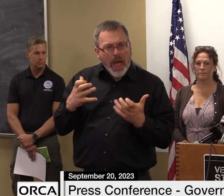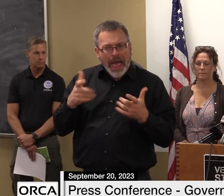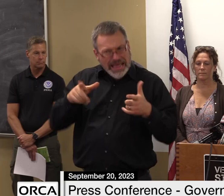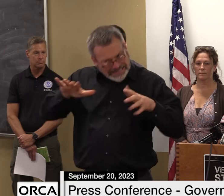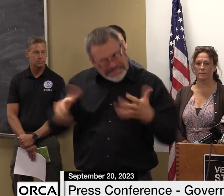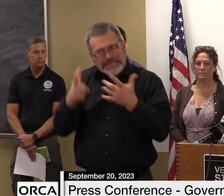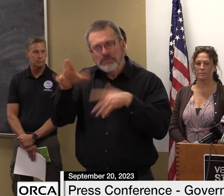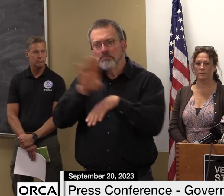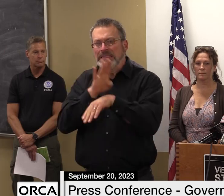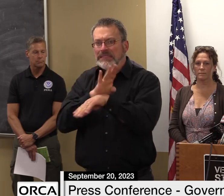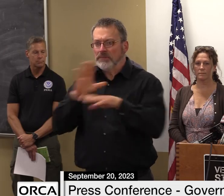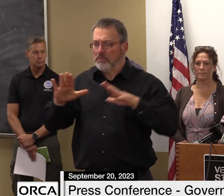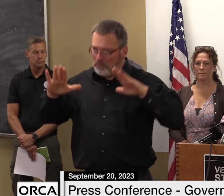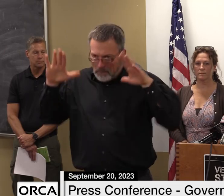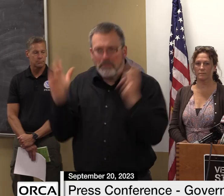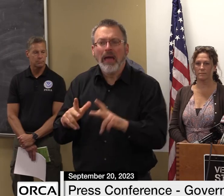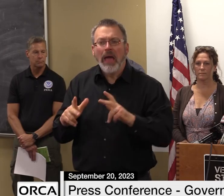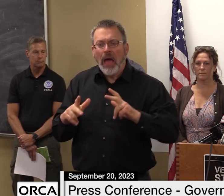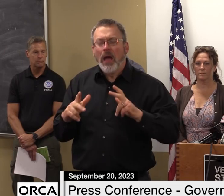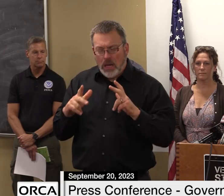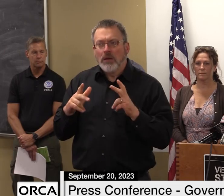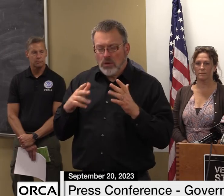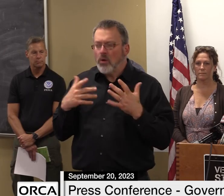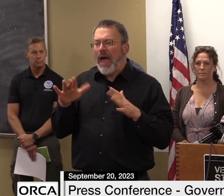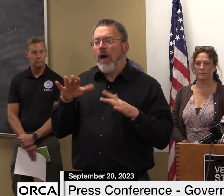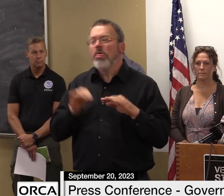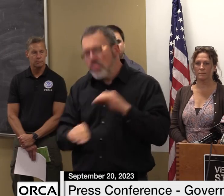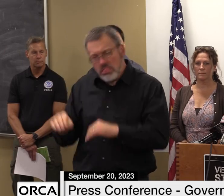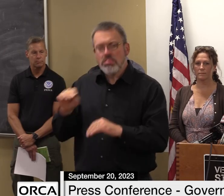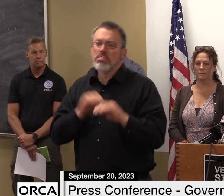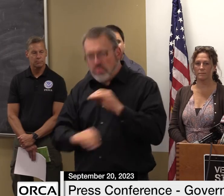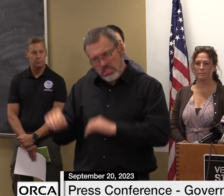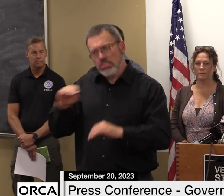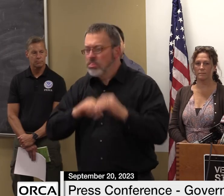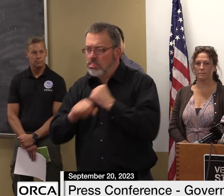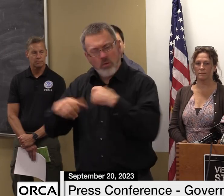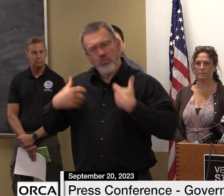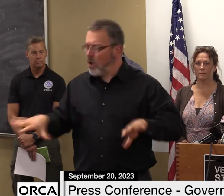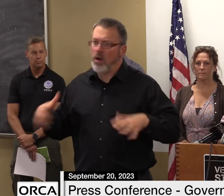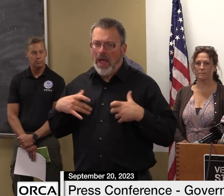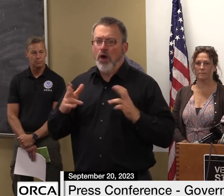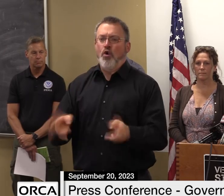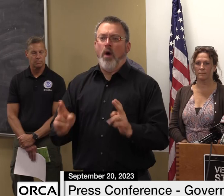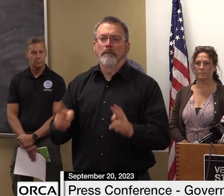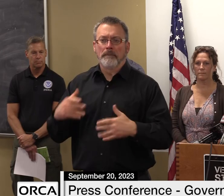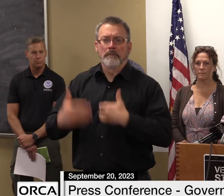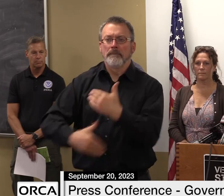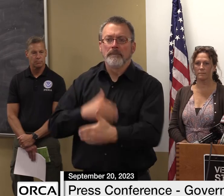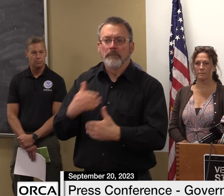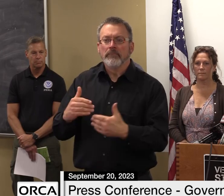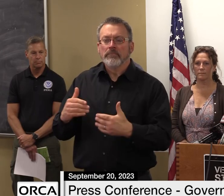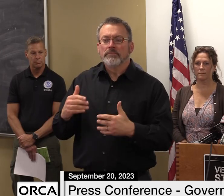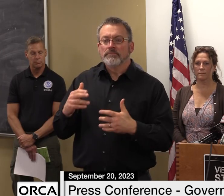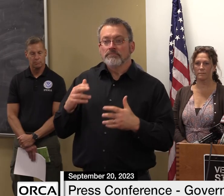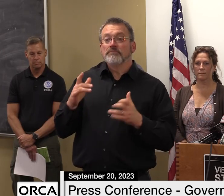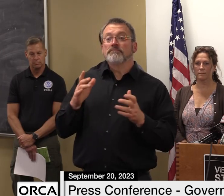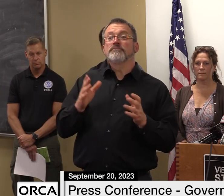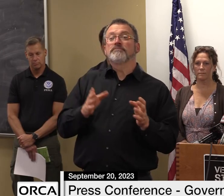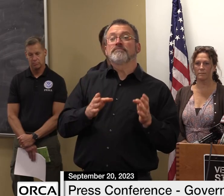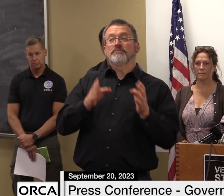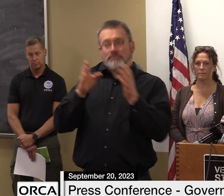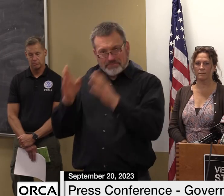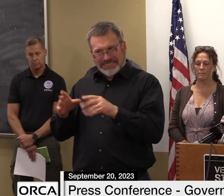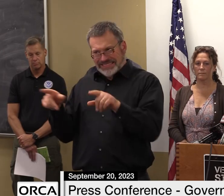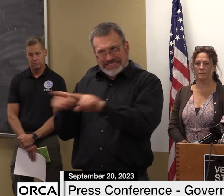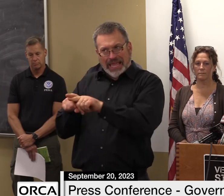hard to get back on their feet and their doors open or their apartment buildings livable again. We will continue to work as fast